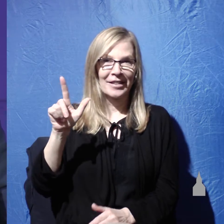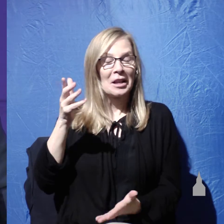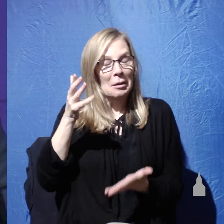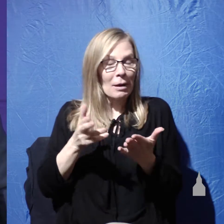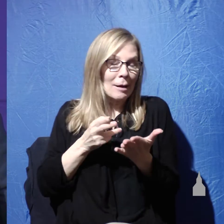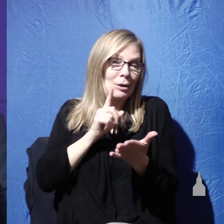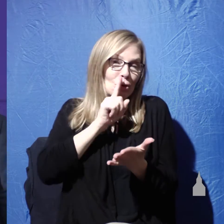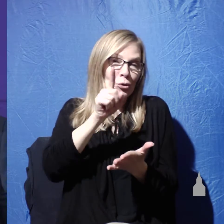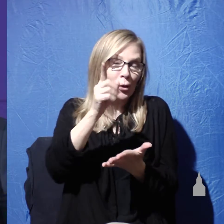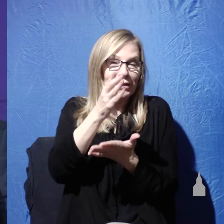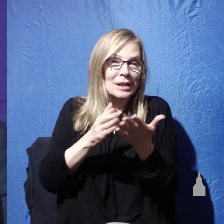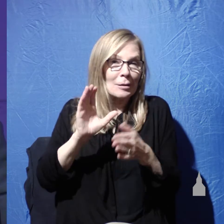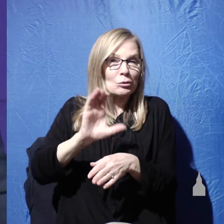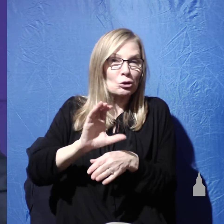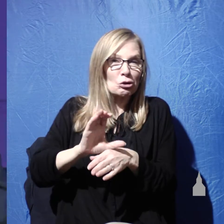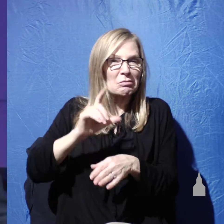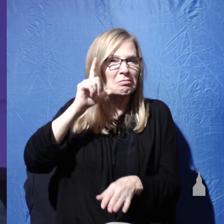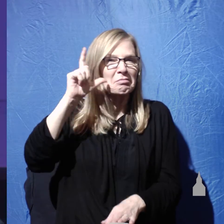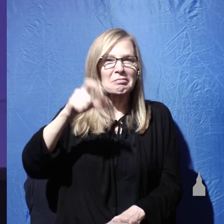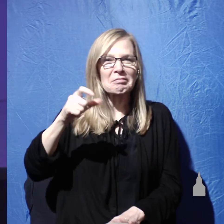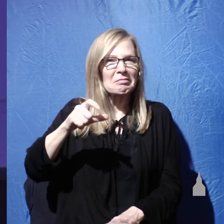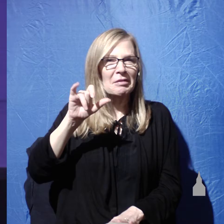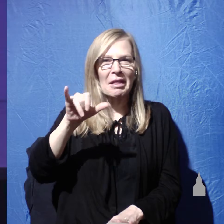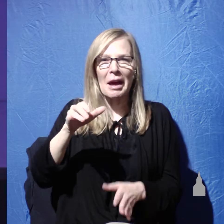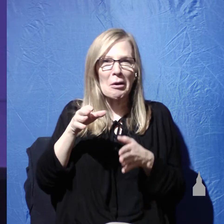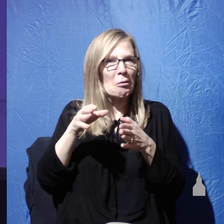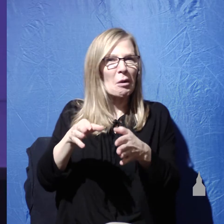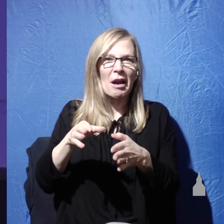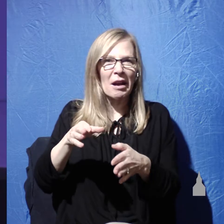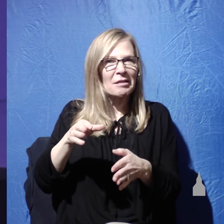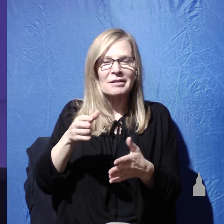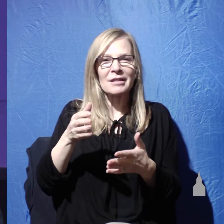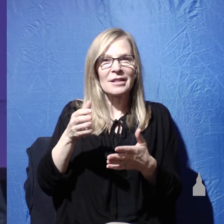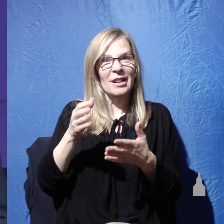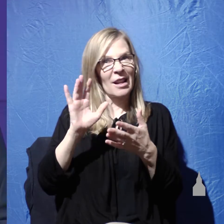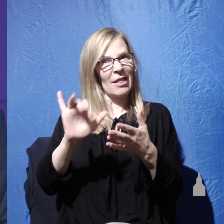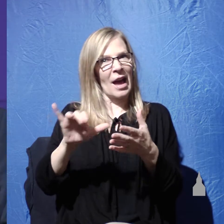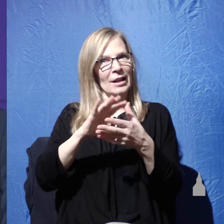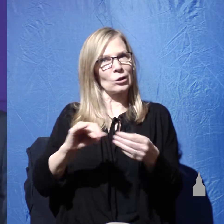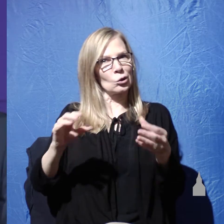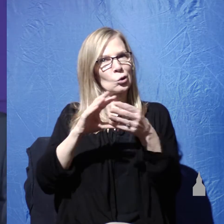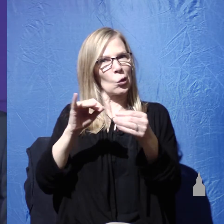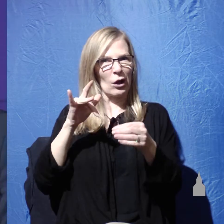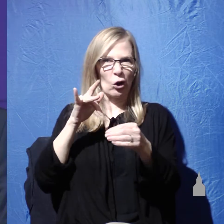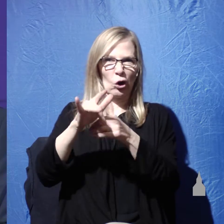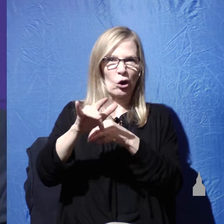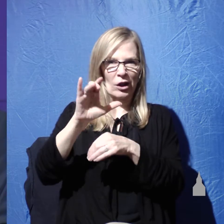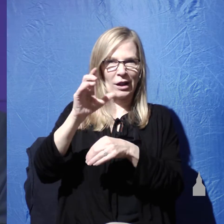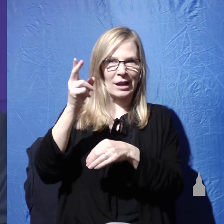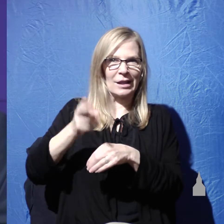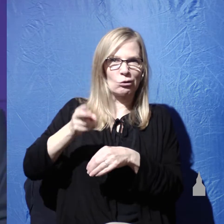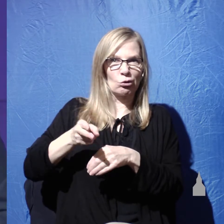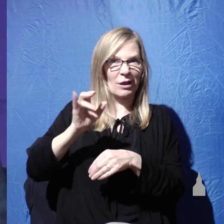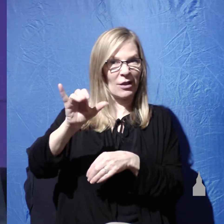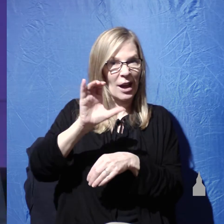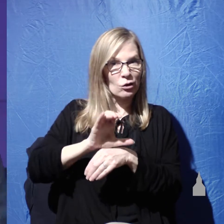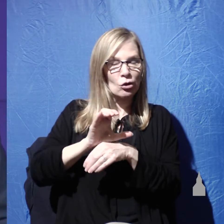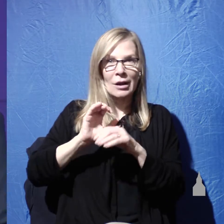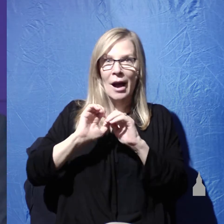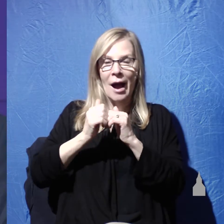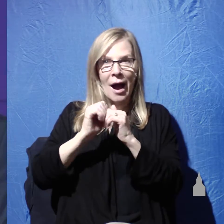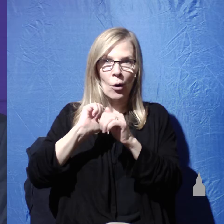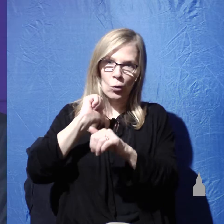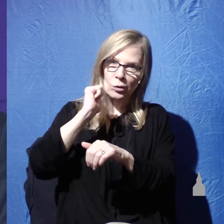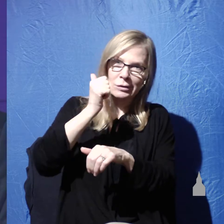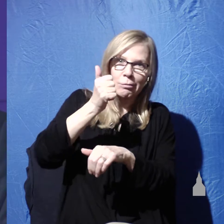but it doesn't have to be that way, and it's not supposed to be that way. Because the story and the early history of the church, how it was born, how